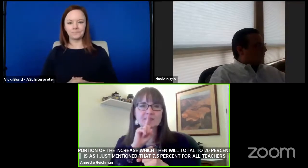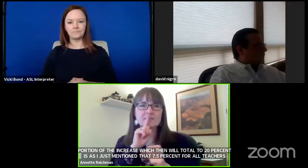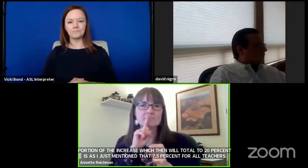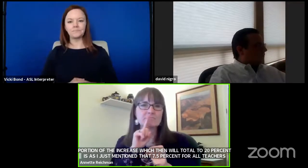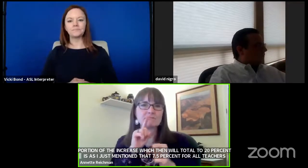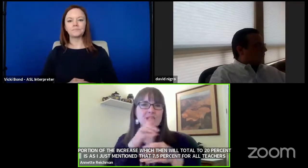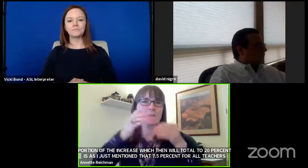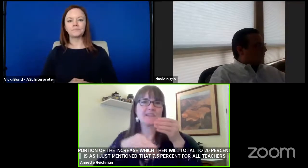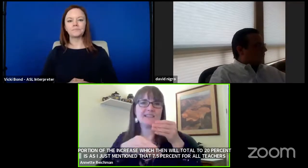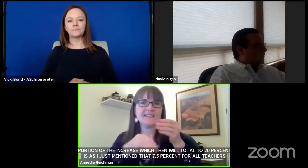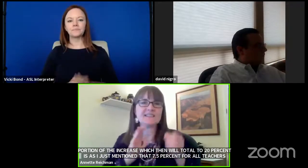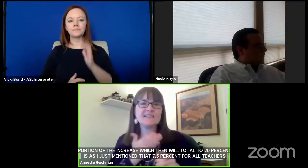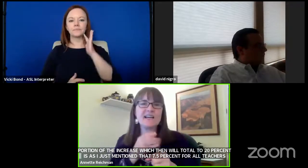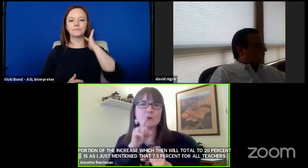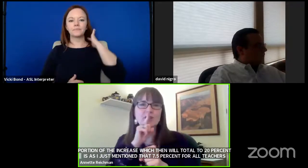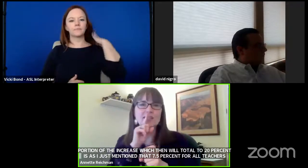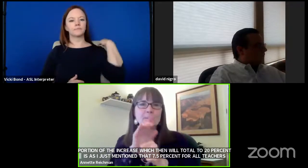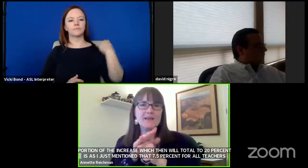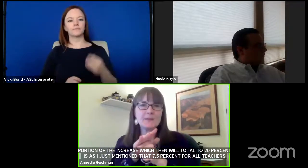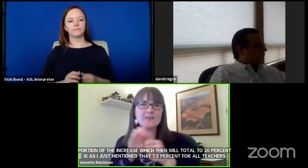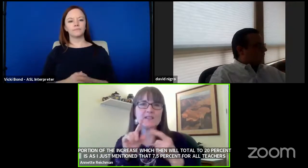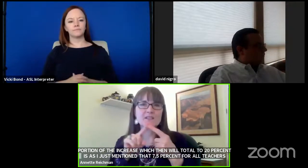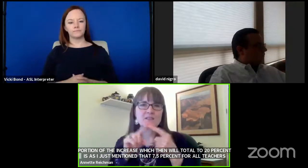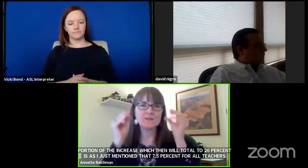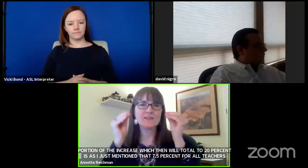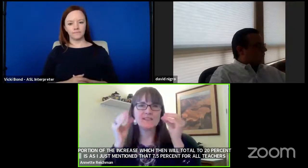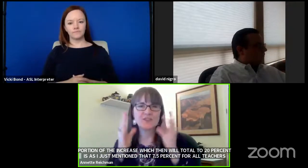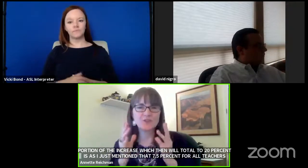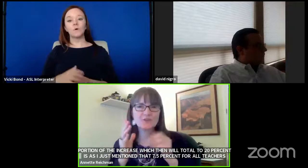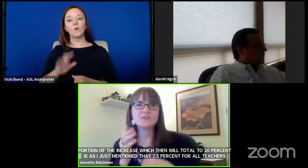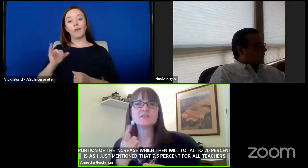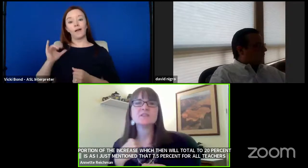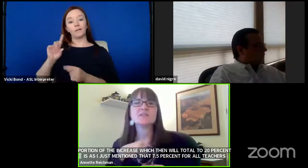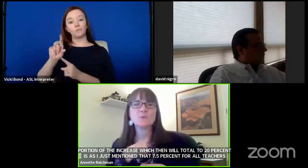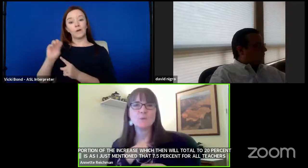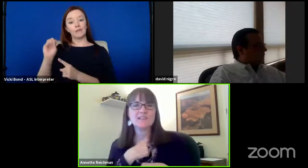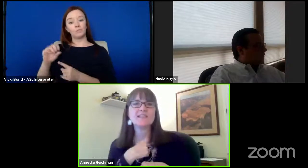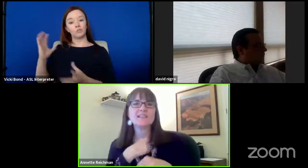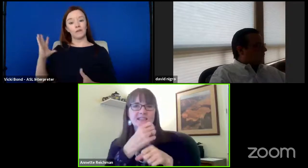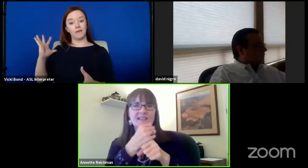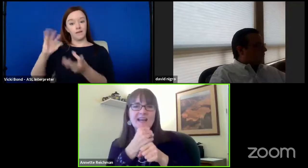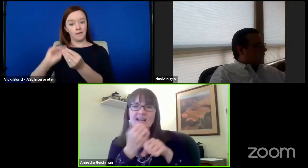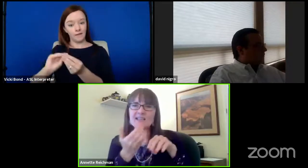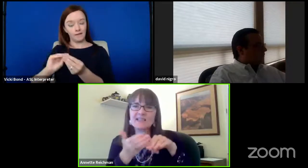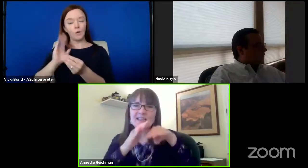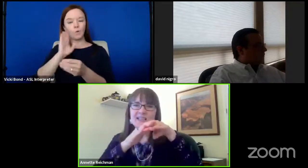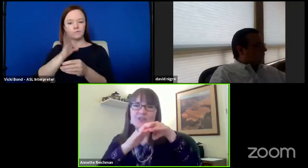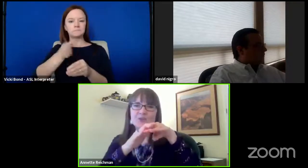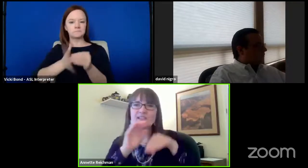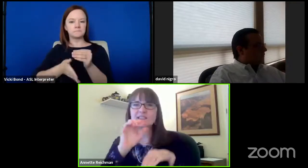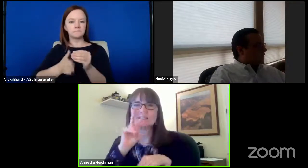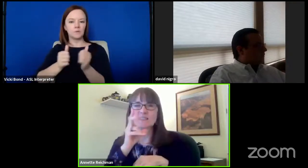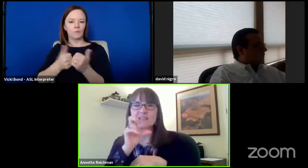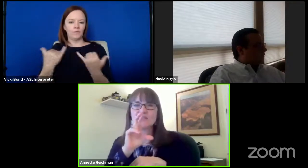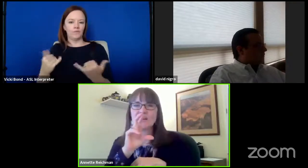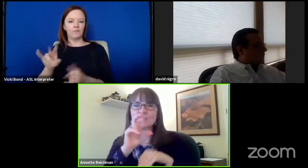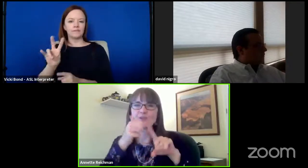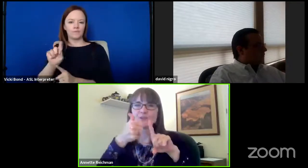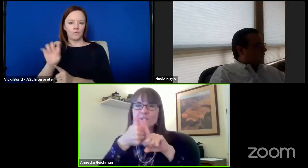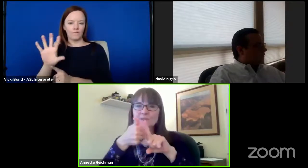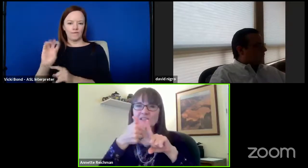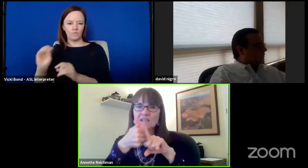So this completes our commitment to teachers. We did get an increase